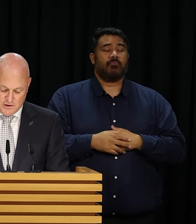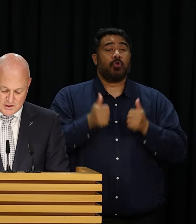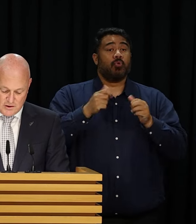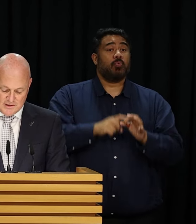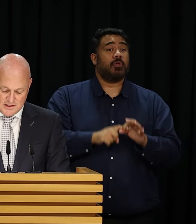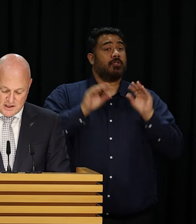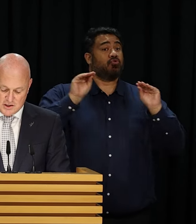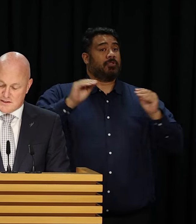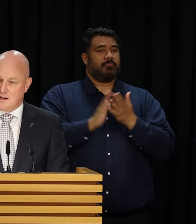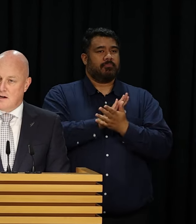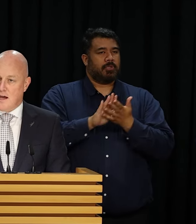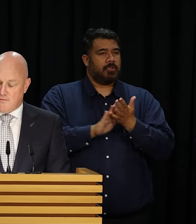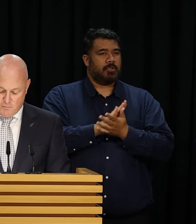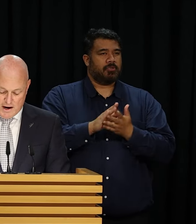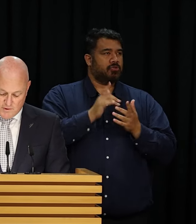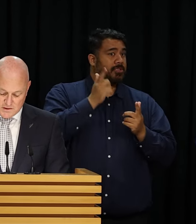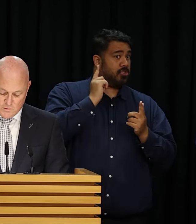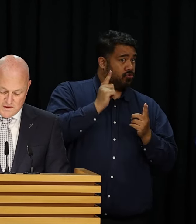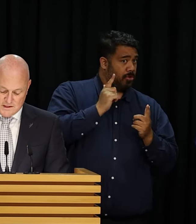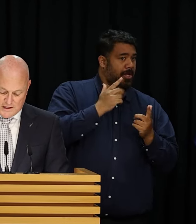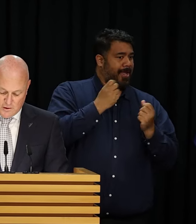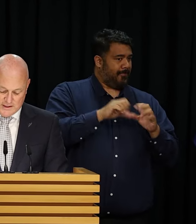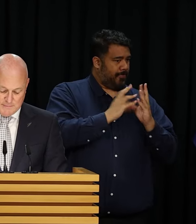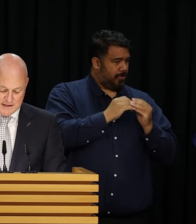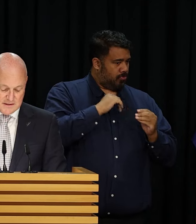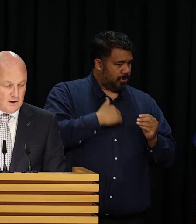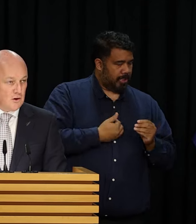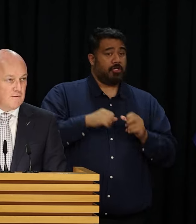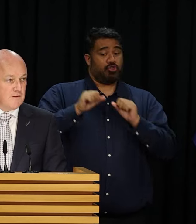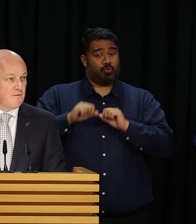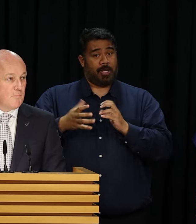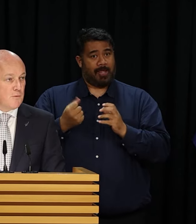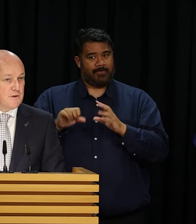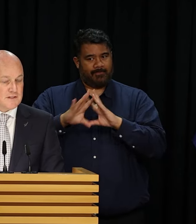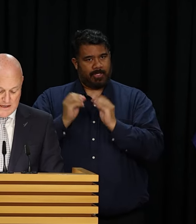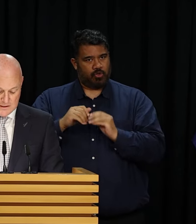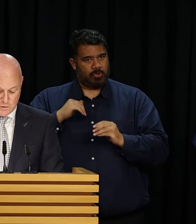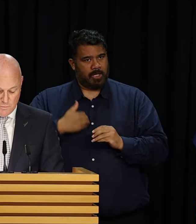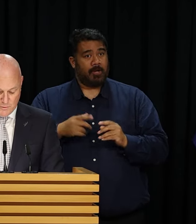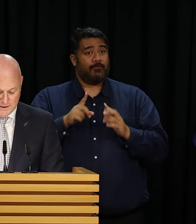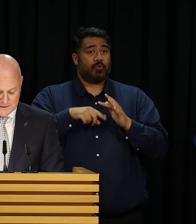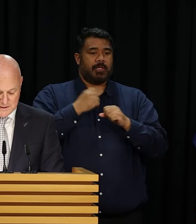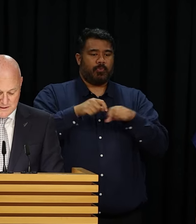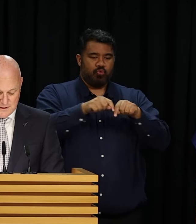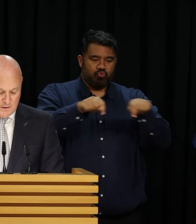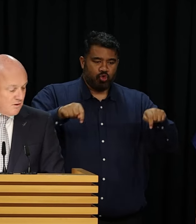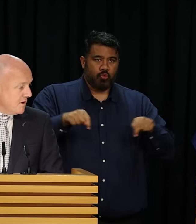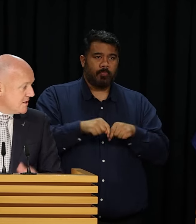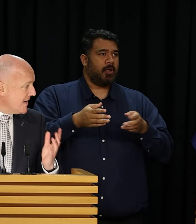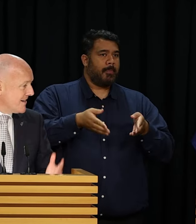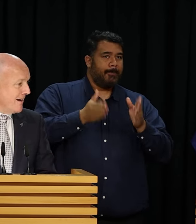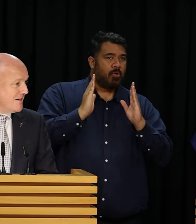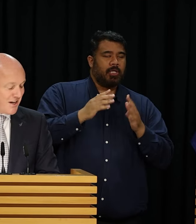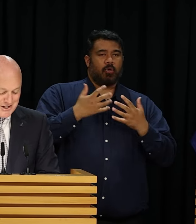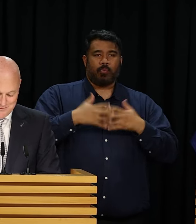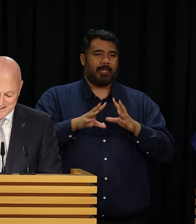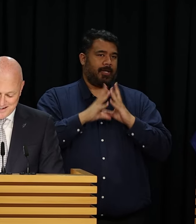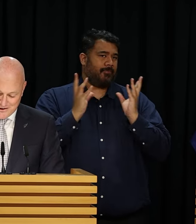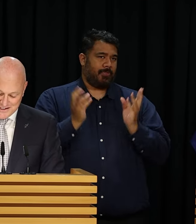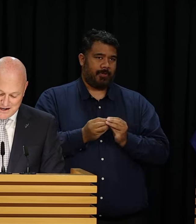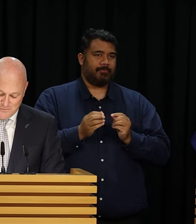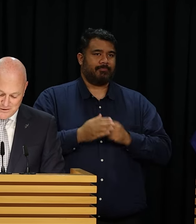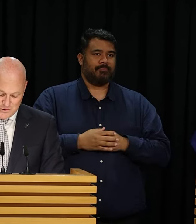is ensuring students and teachers have the right resources and learning spaces, including fit-for-purpose school buildings. With me today is our